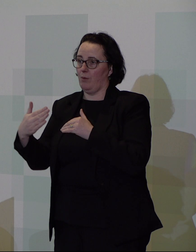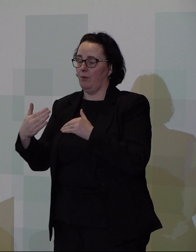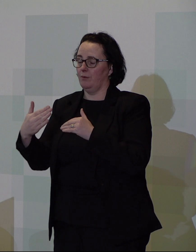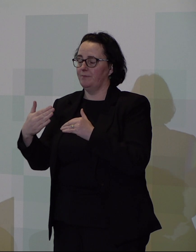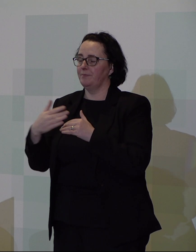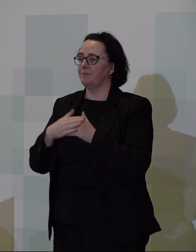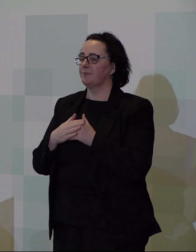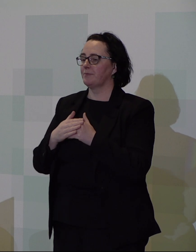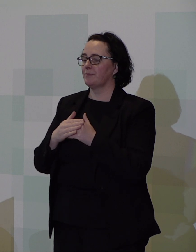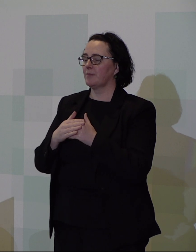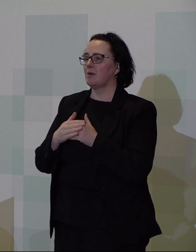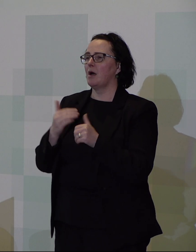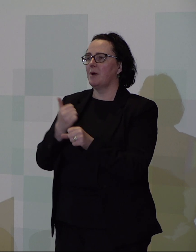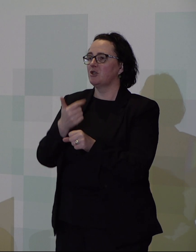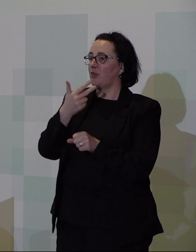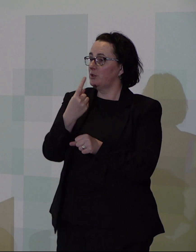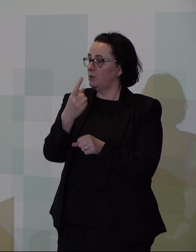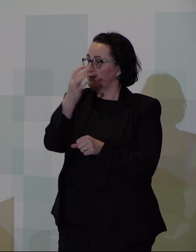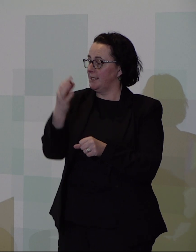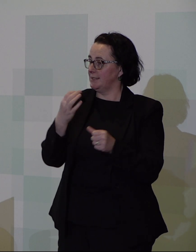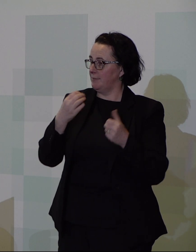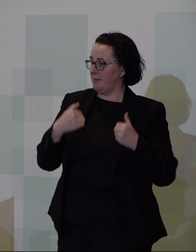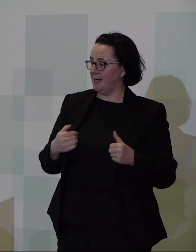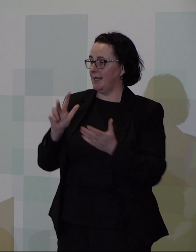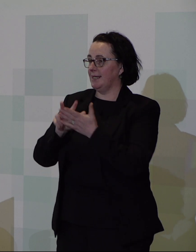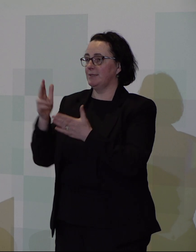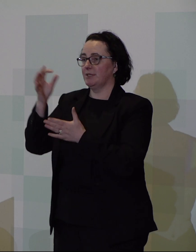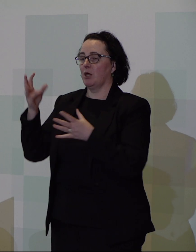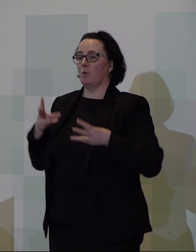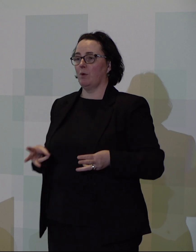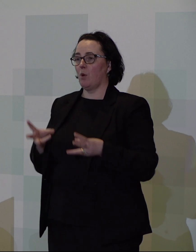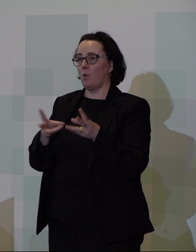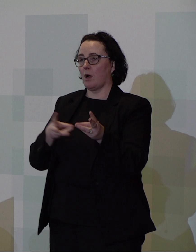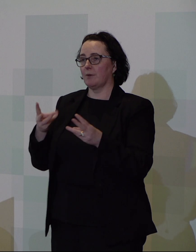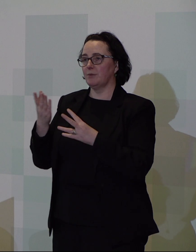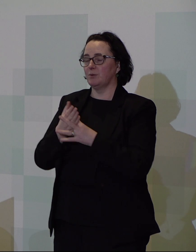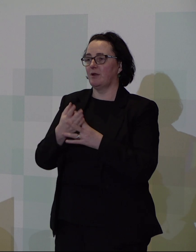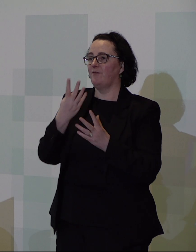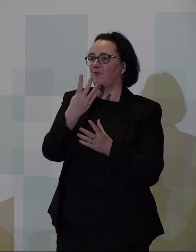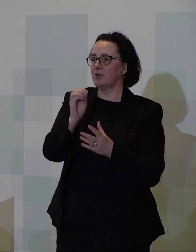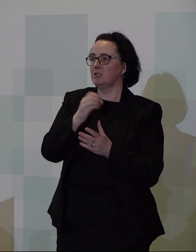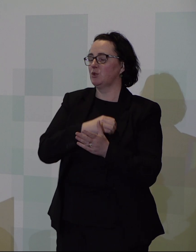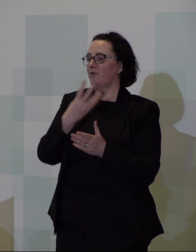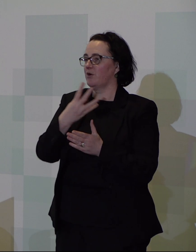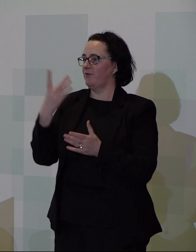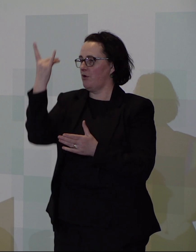About 31% of men and 18% of women worked between 40 to 44 hours a